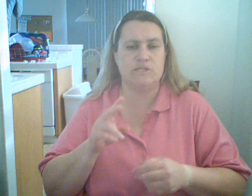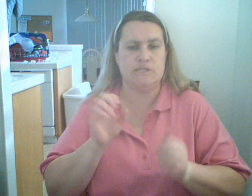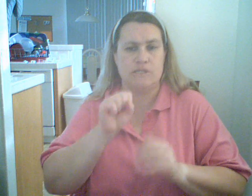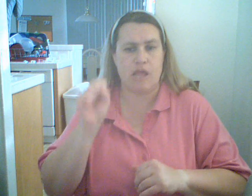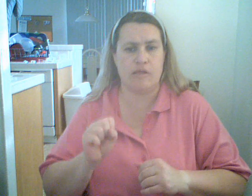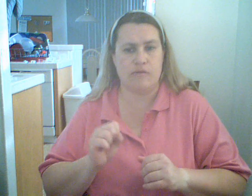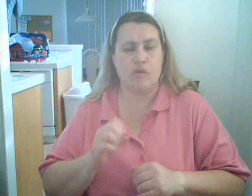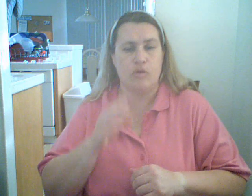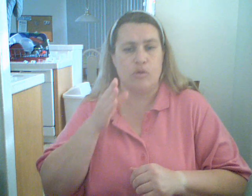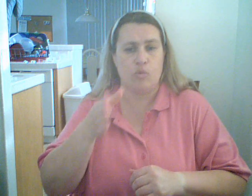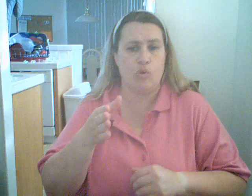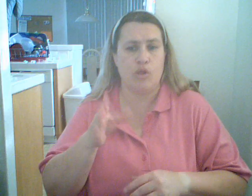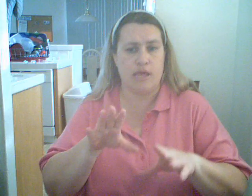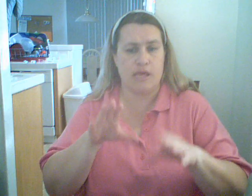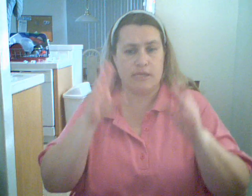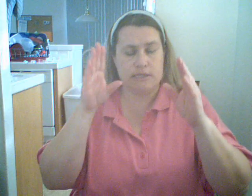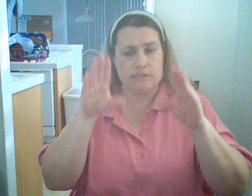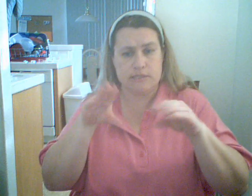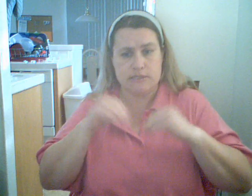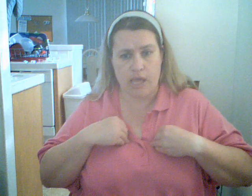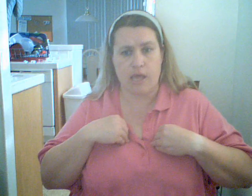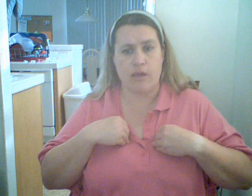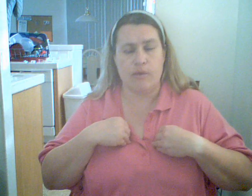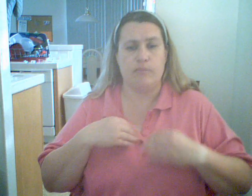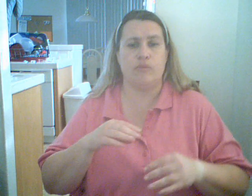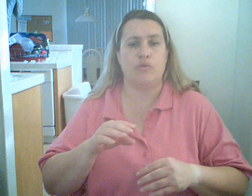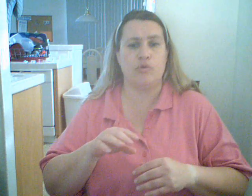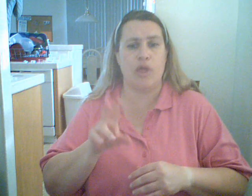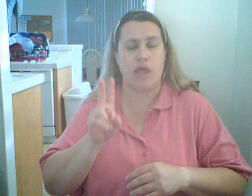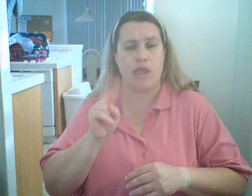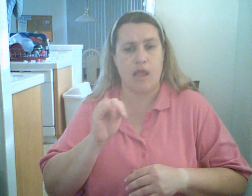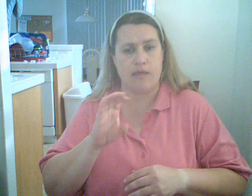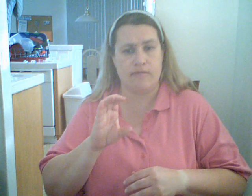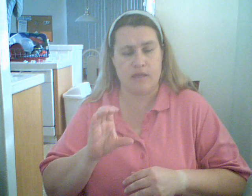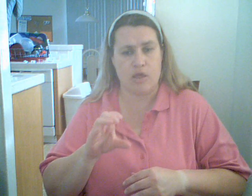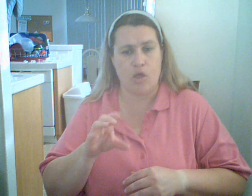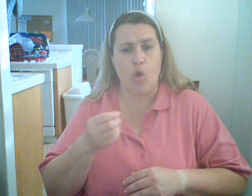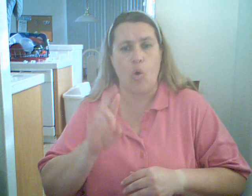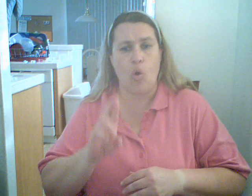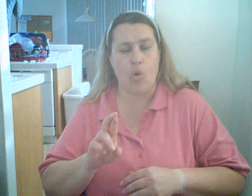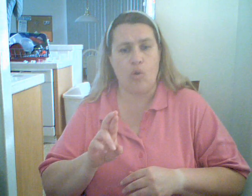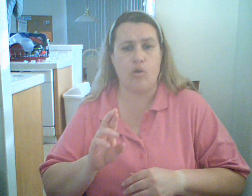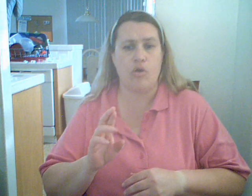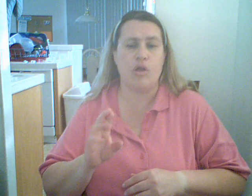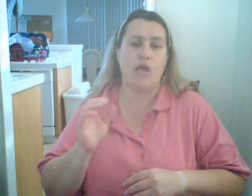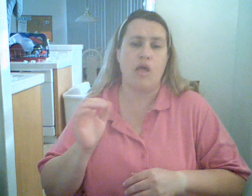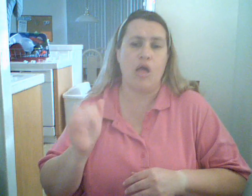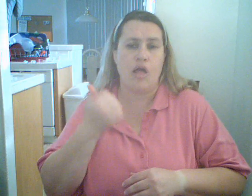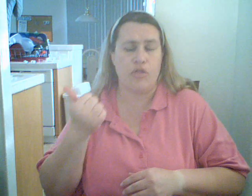from RID using any of the older certifications or using the new NIC